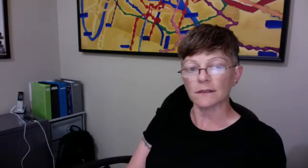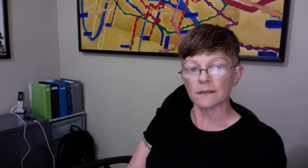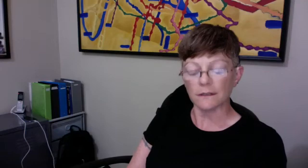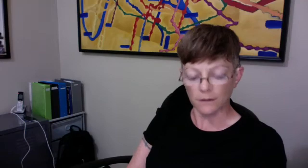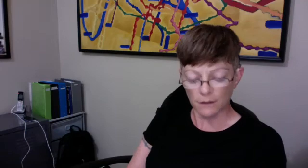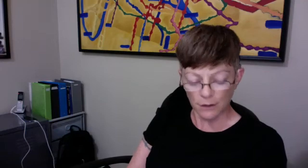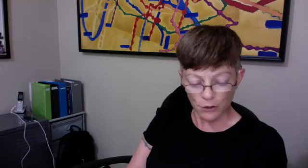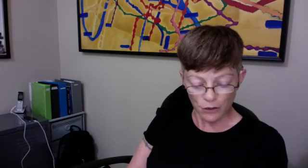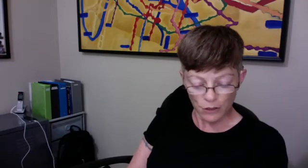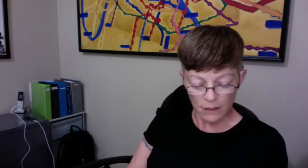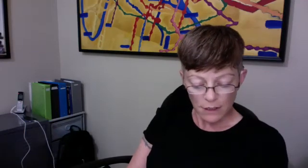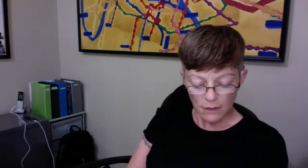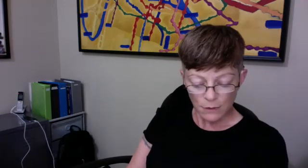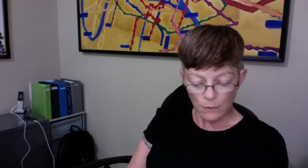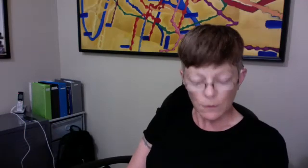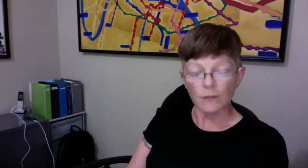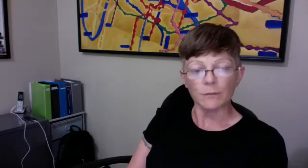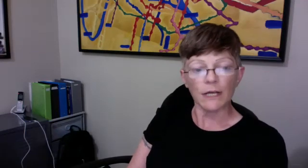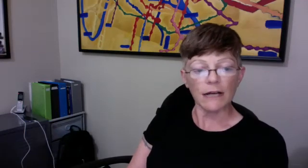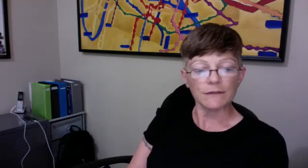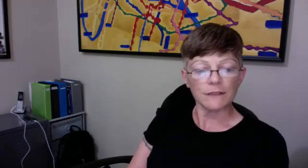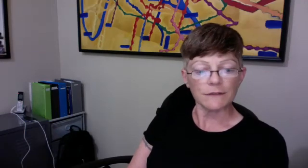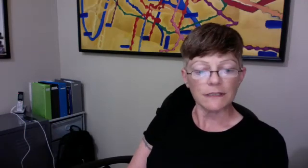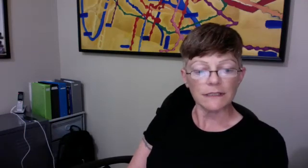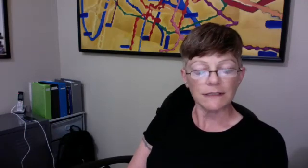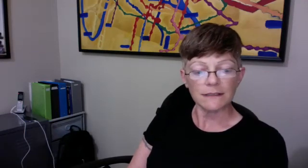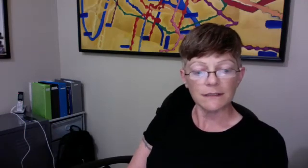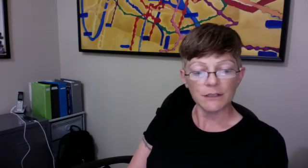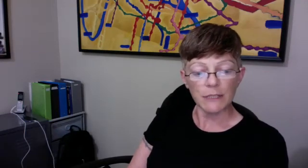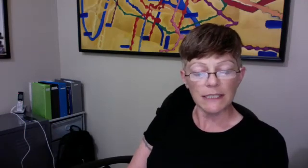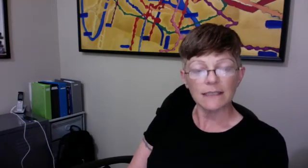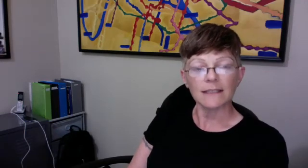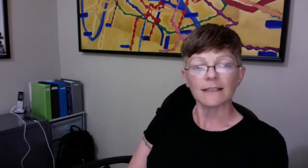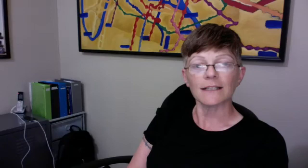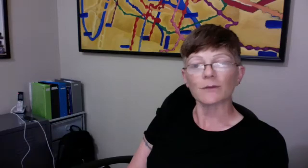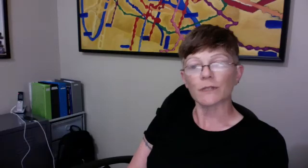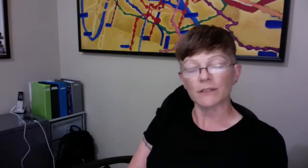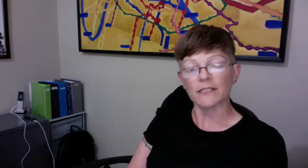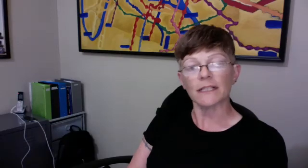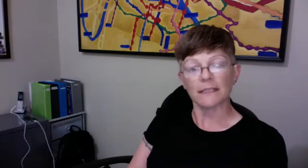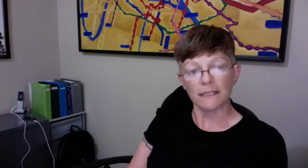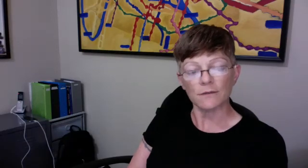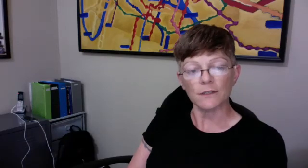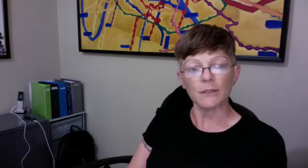in our journey. So on behalf of the committee and everyone here tonight, thank you very much.